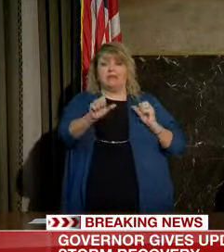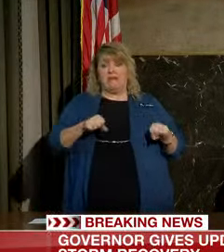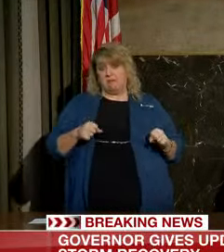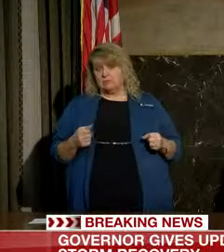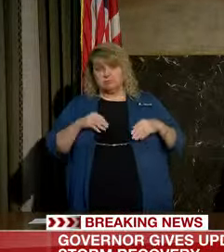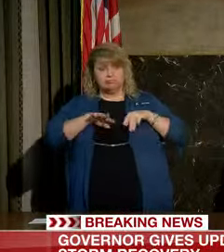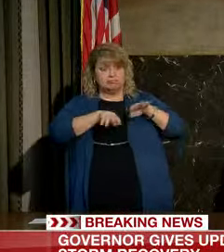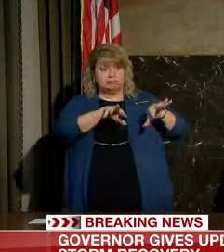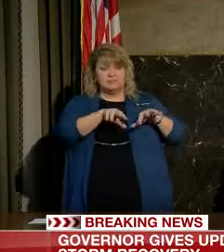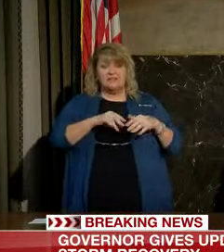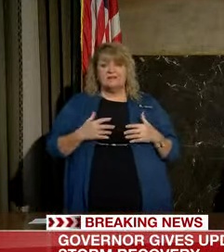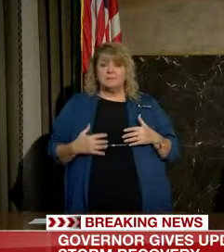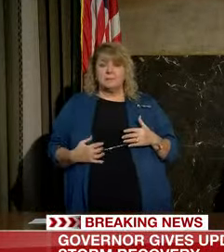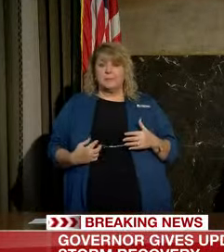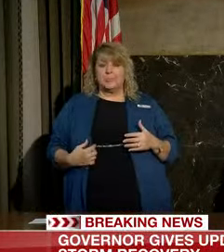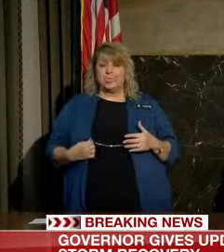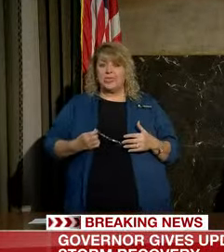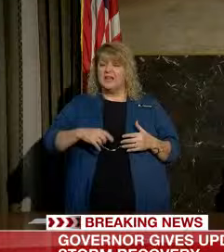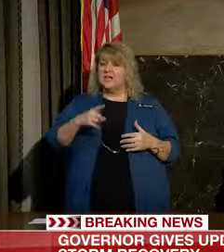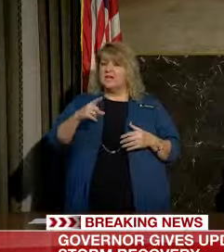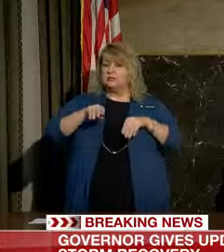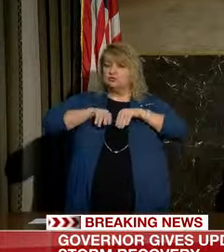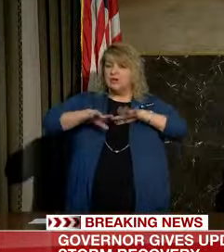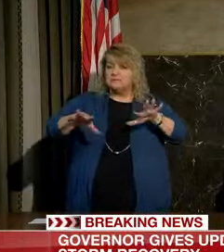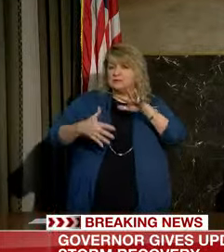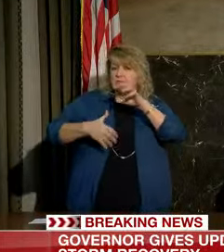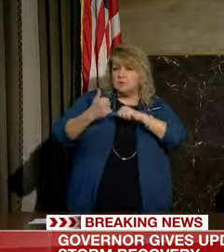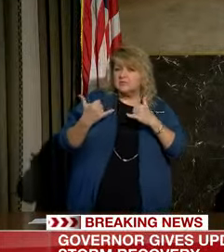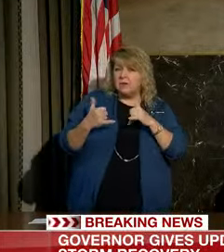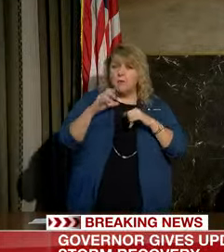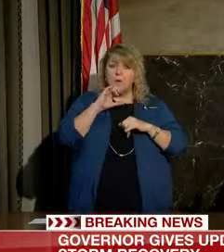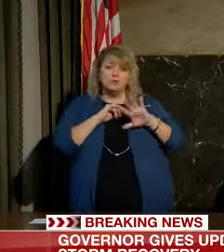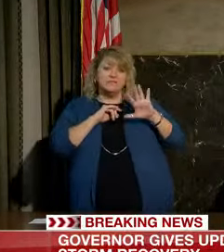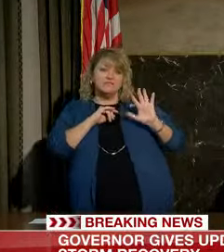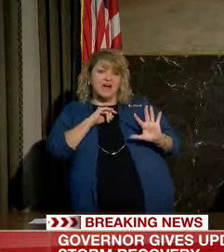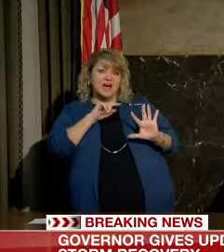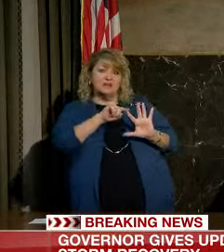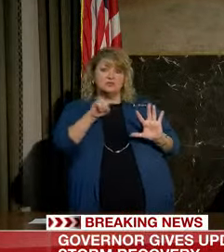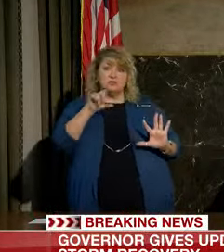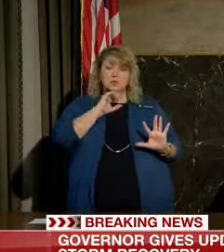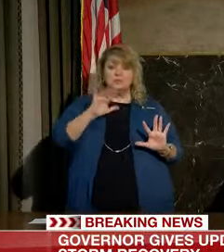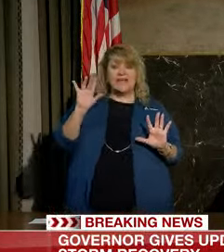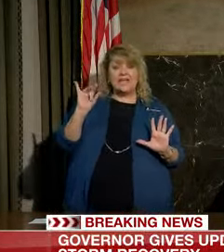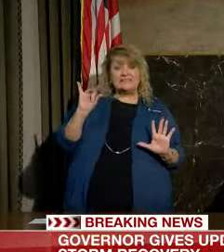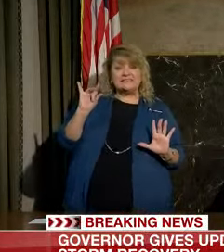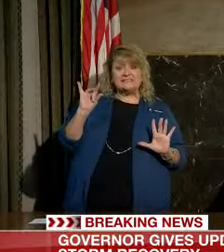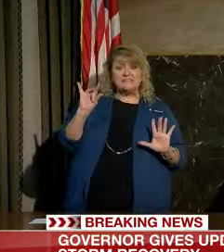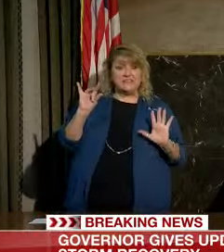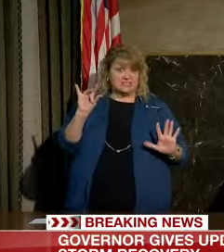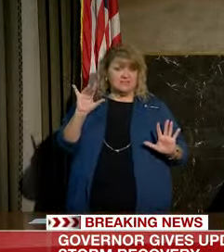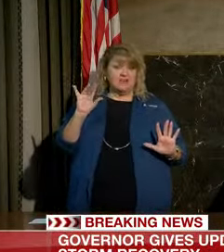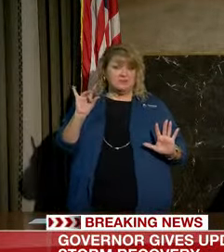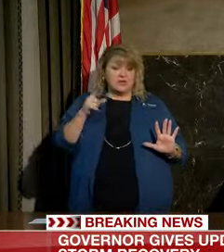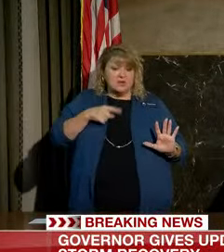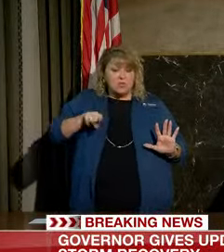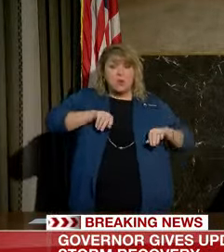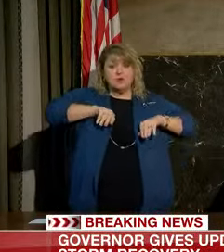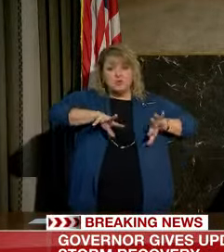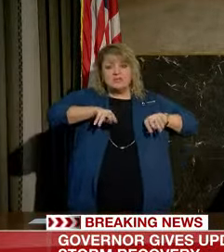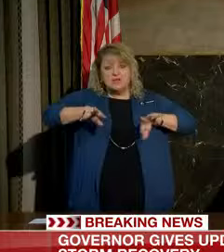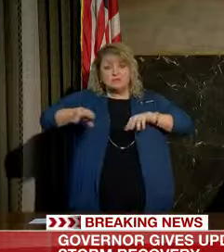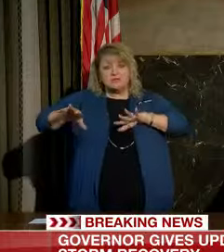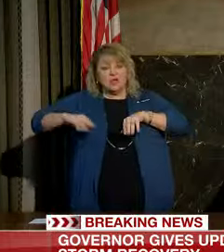being driven by people from 5 to 18 years of age. All of those people happen to be in our K through 12